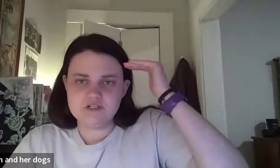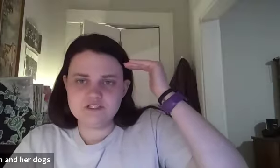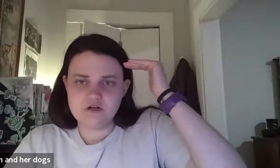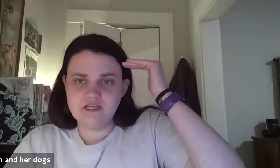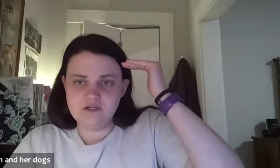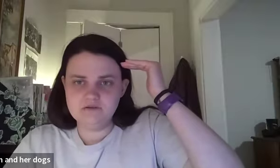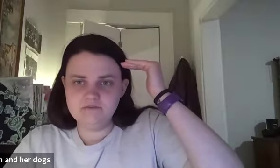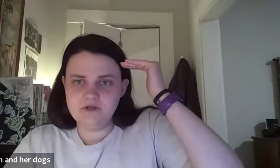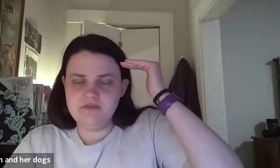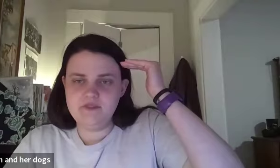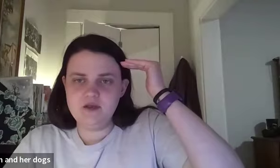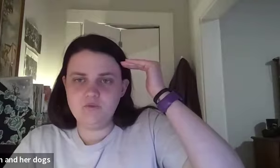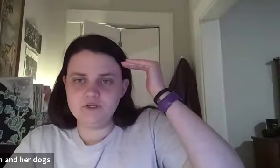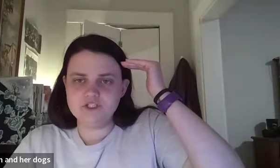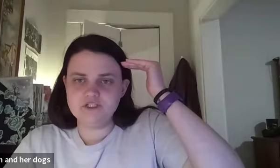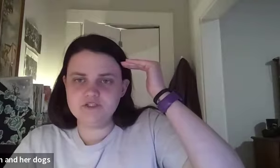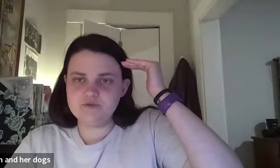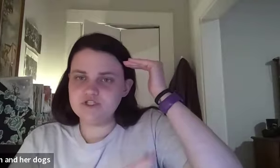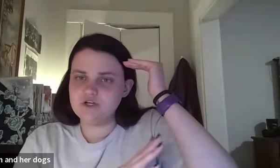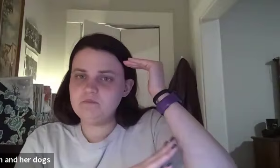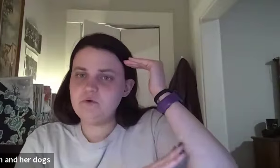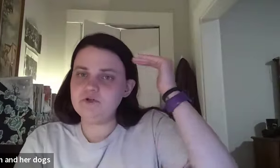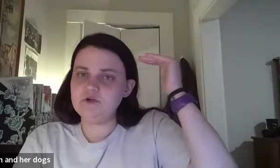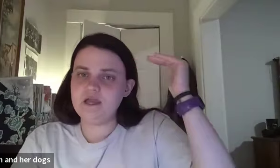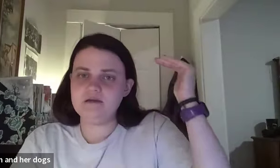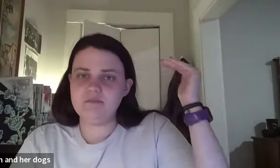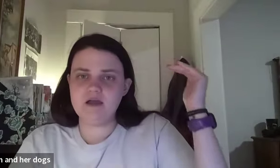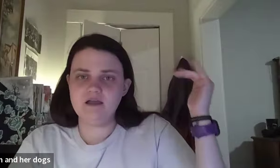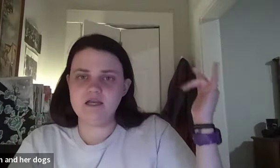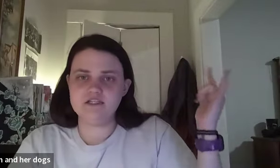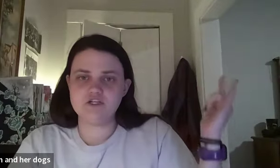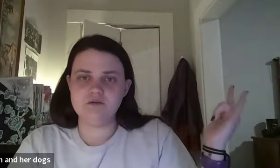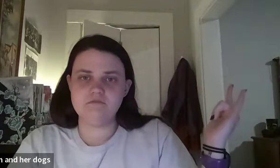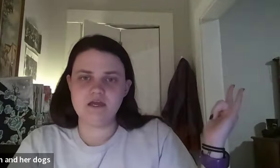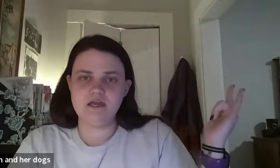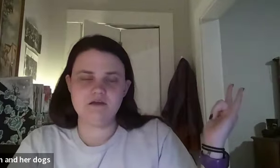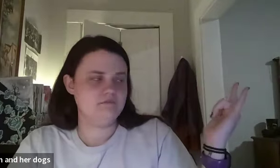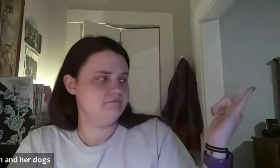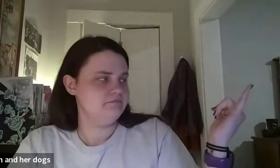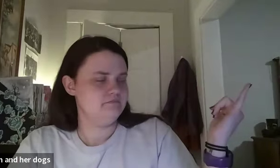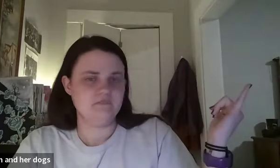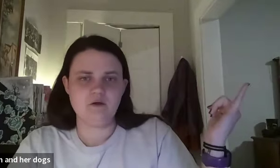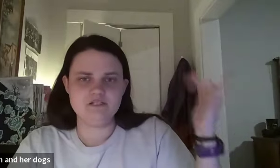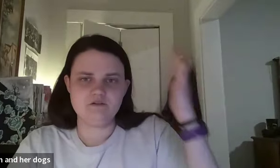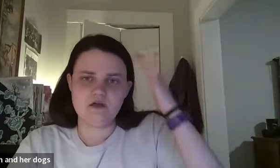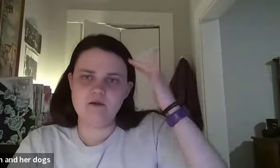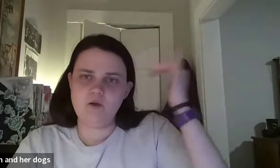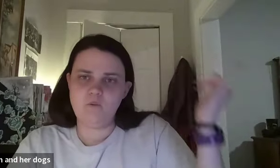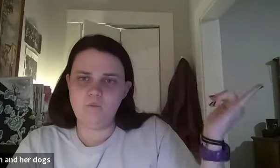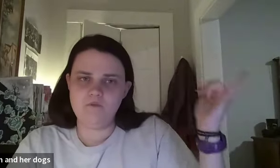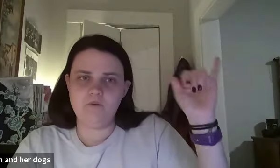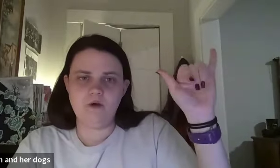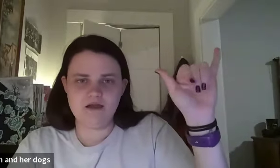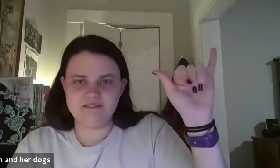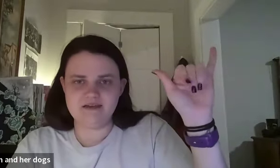going to start here. And then what you're going to do is you're going to pull your hand back and it's going to make, I always do that, the Y sound.